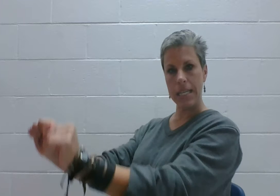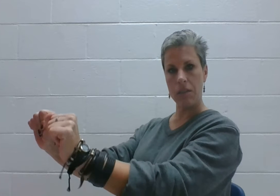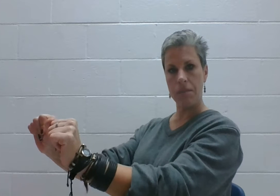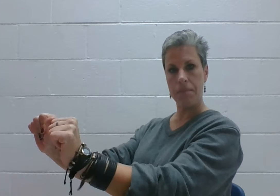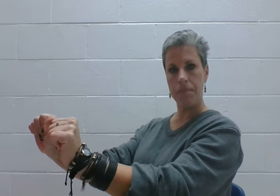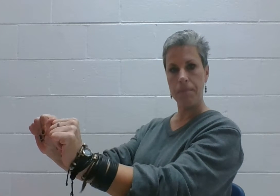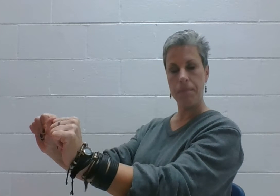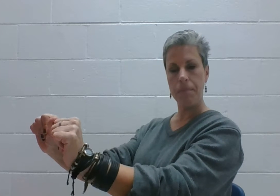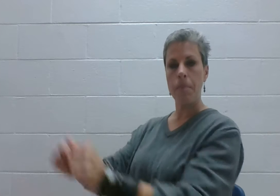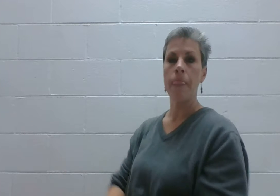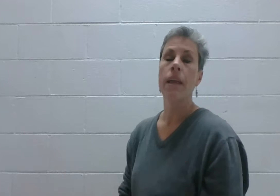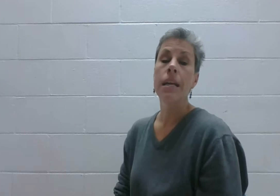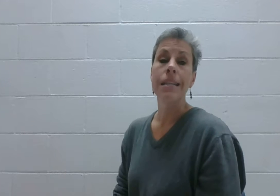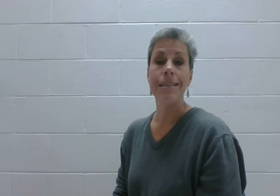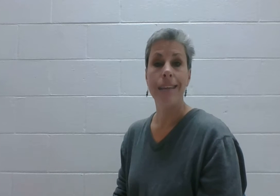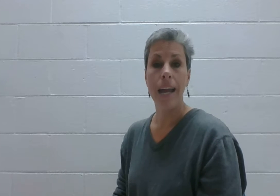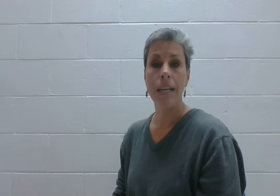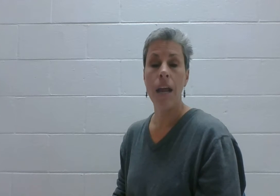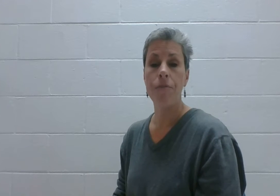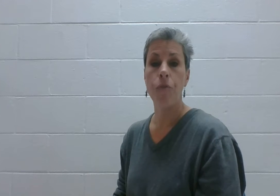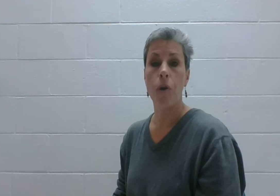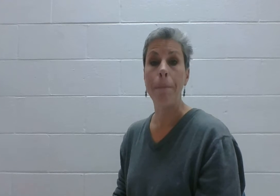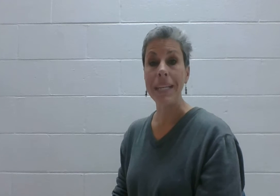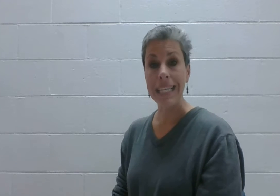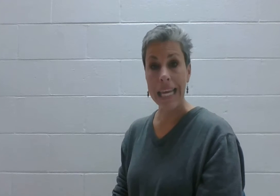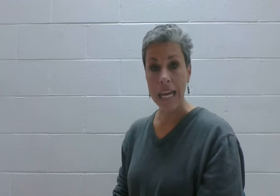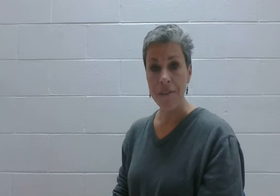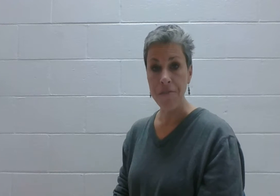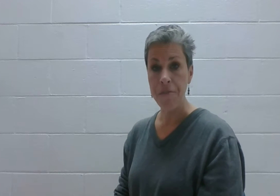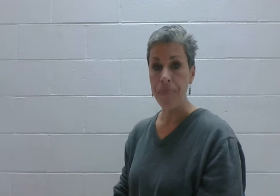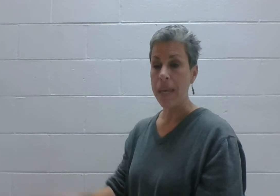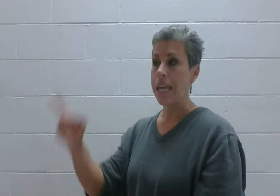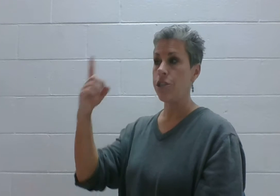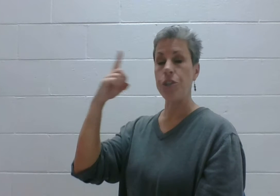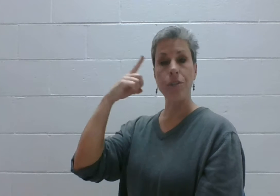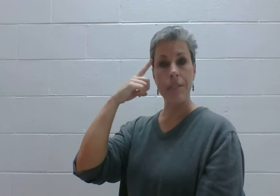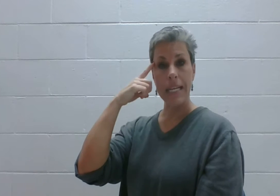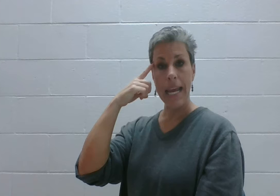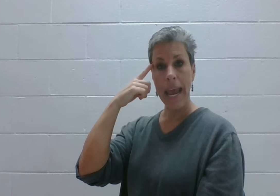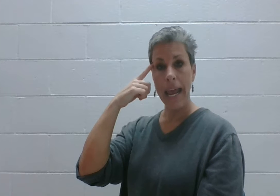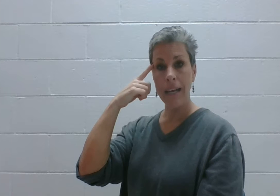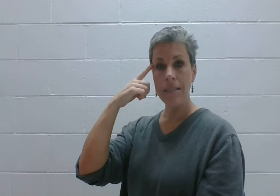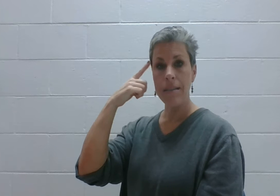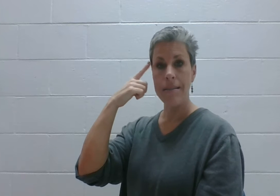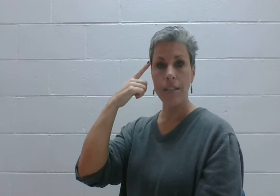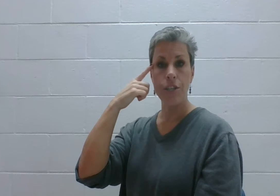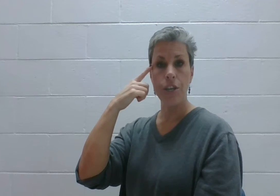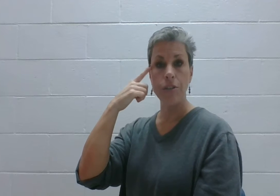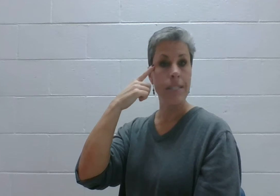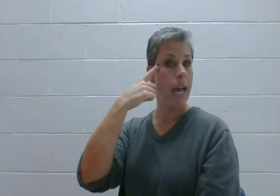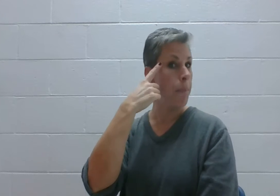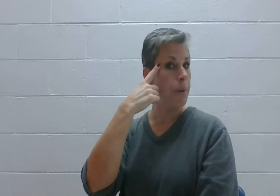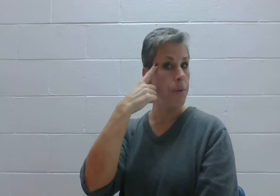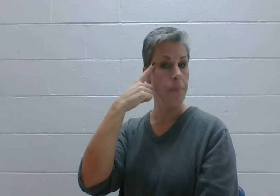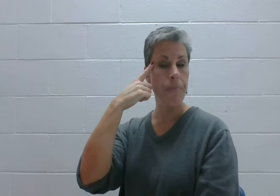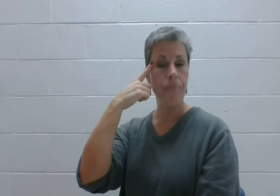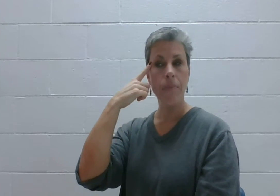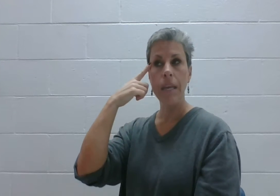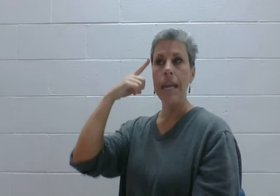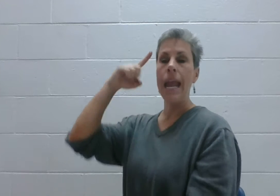still. The sign for believe is your D hand next to your temple,